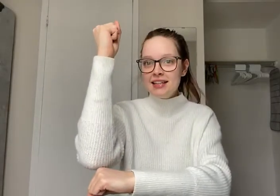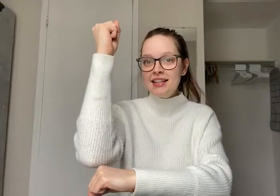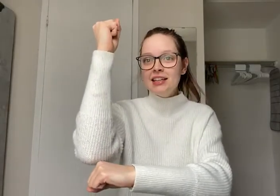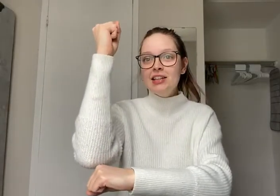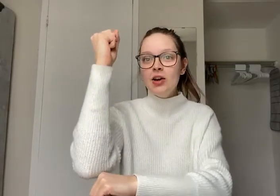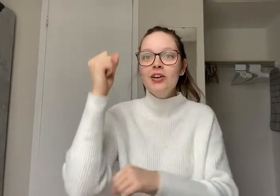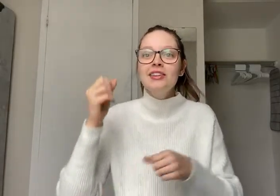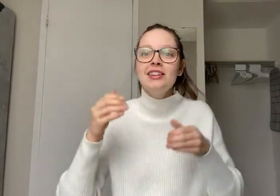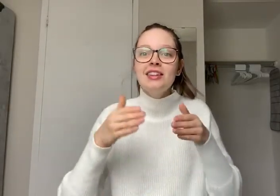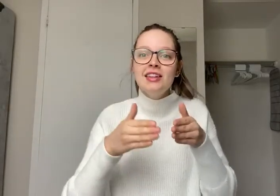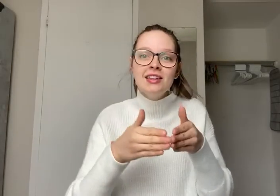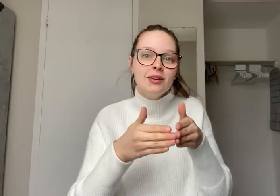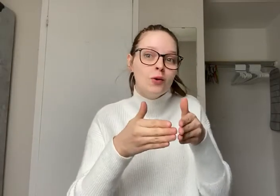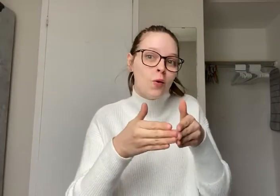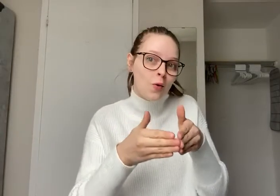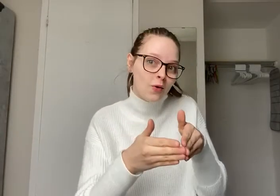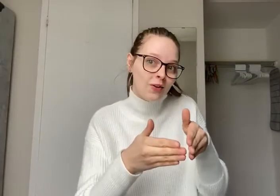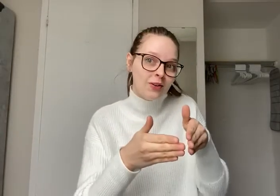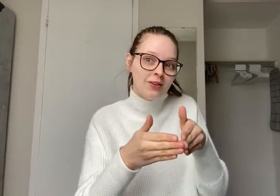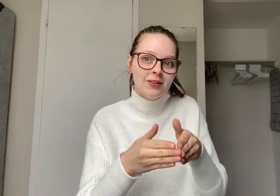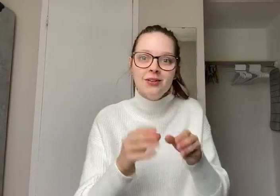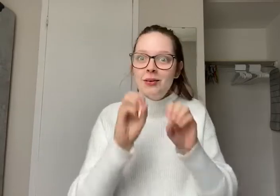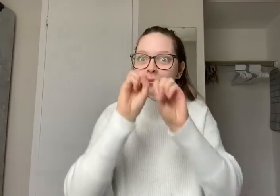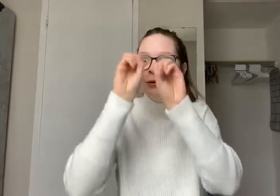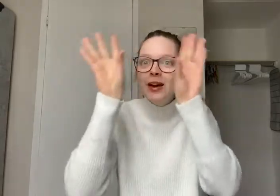standing on the corner bright.